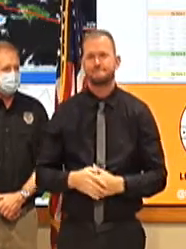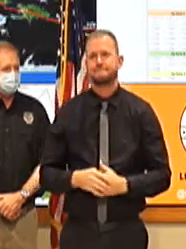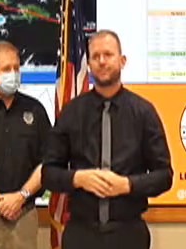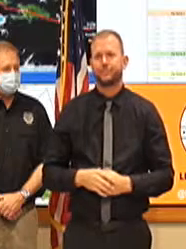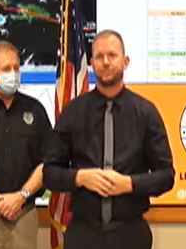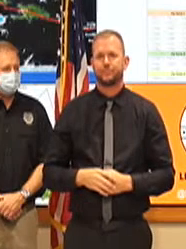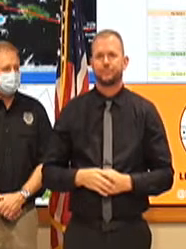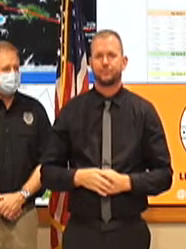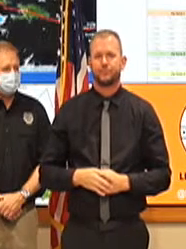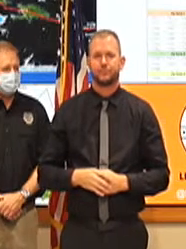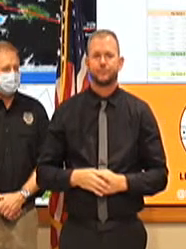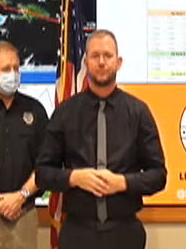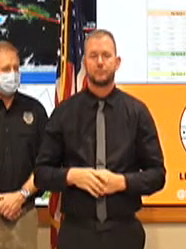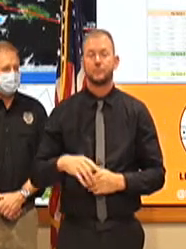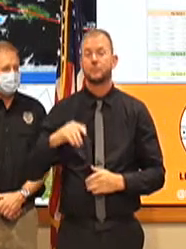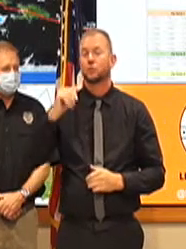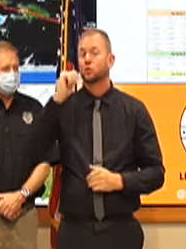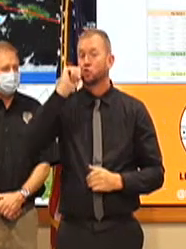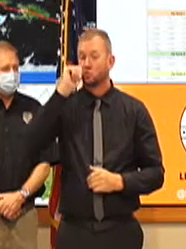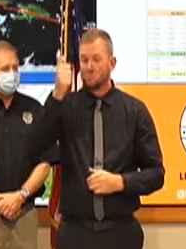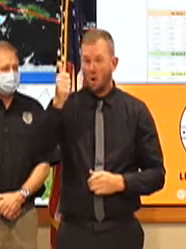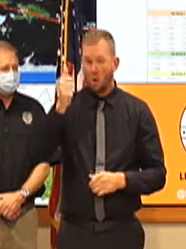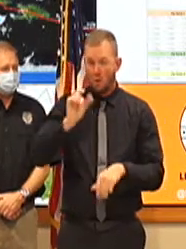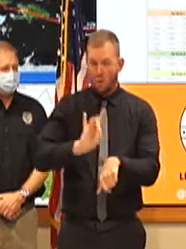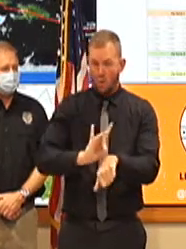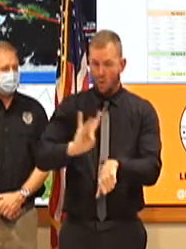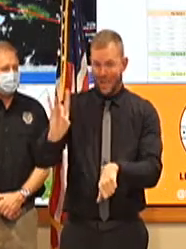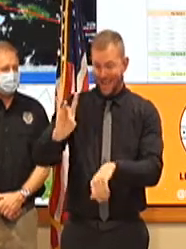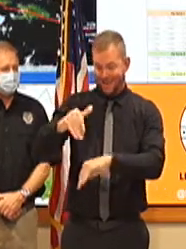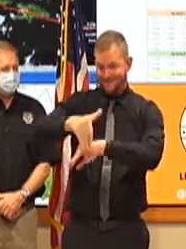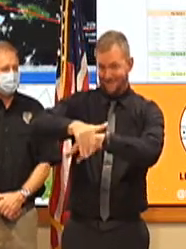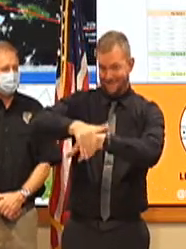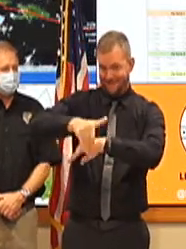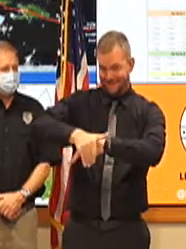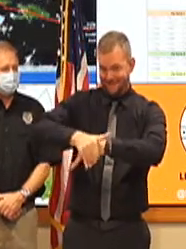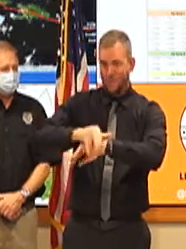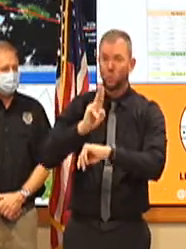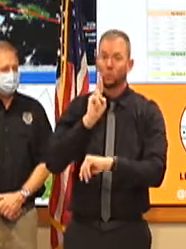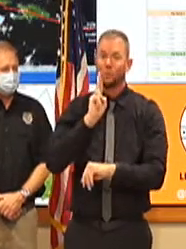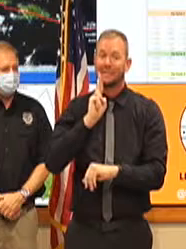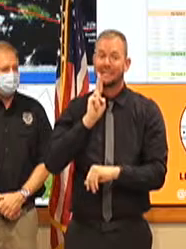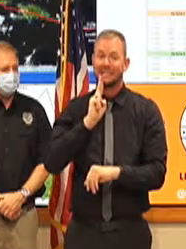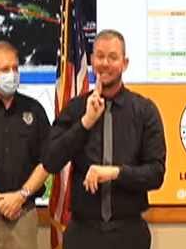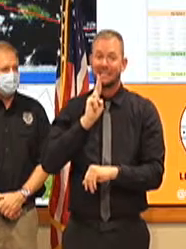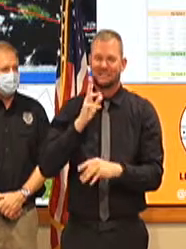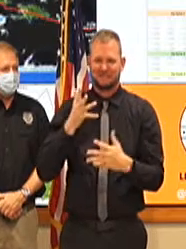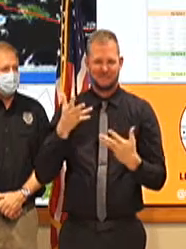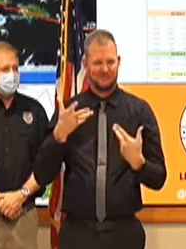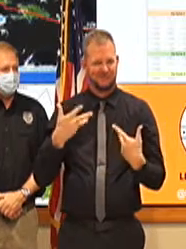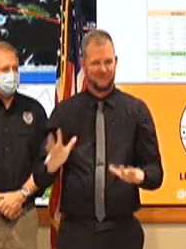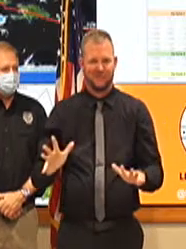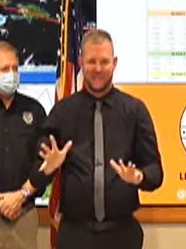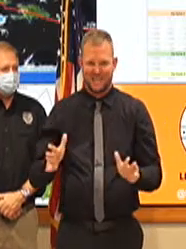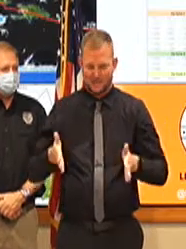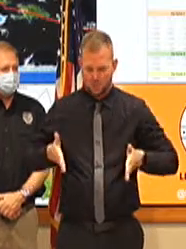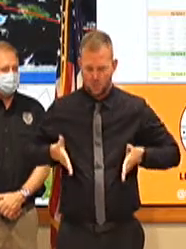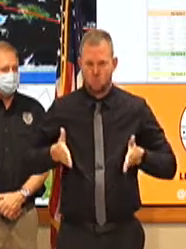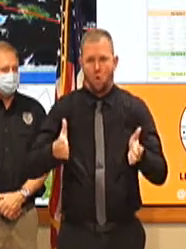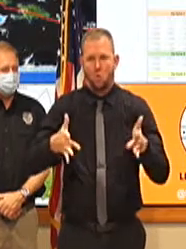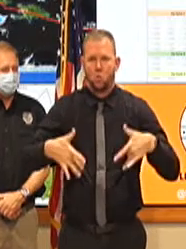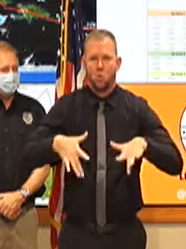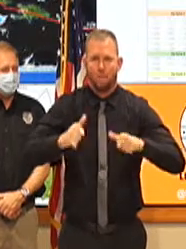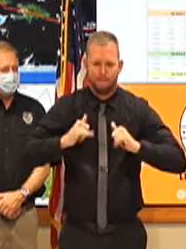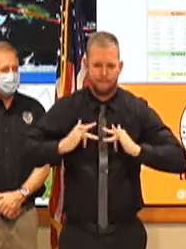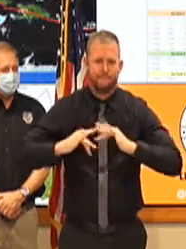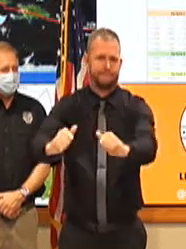o'clock tomorrow in the city of Houston, you should be off the road. Quite frankly, you need to be